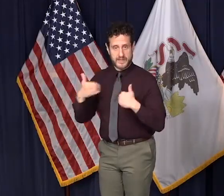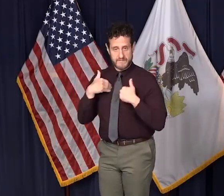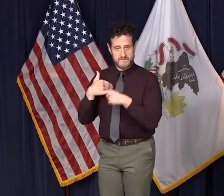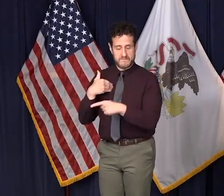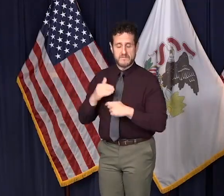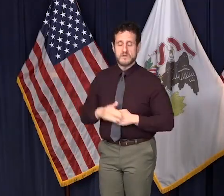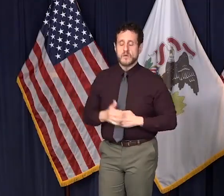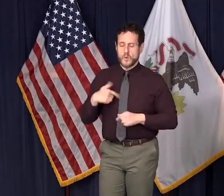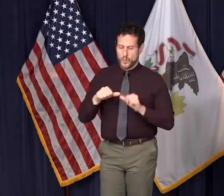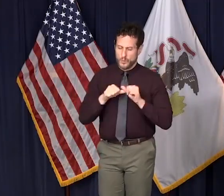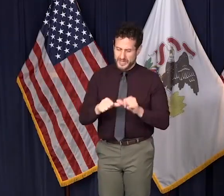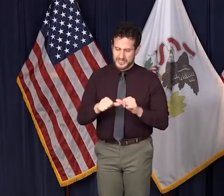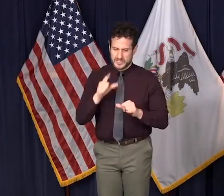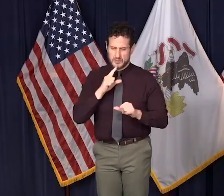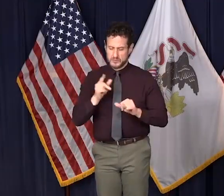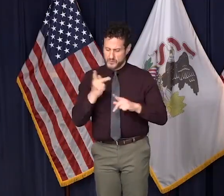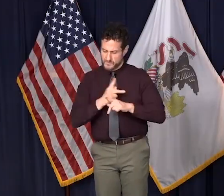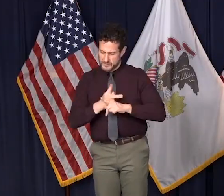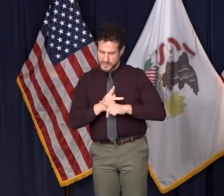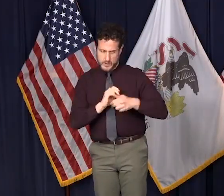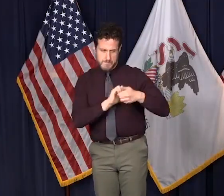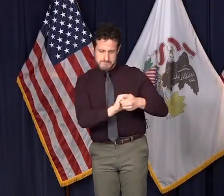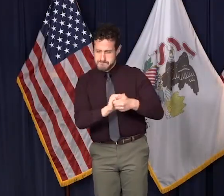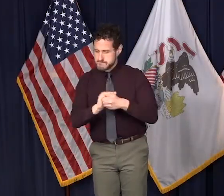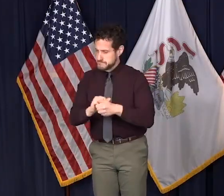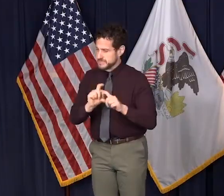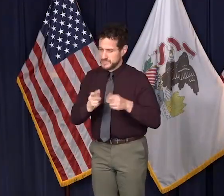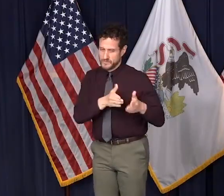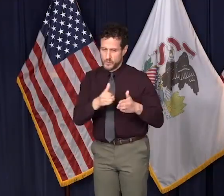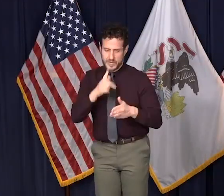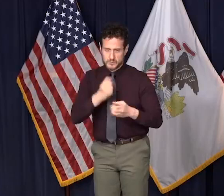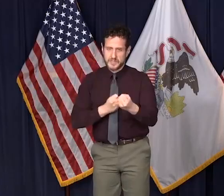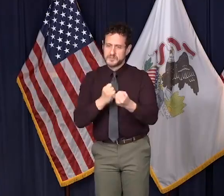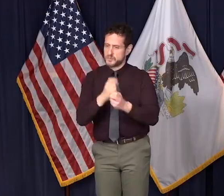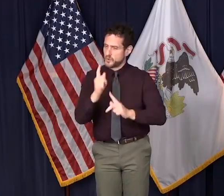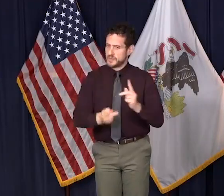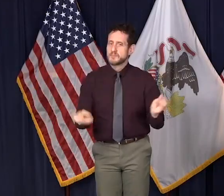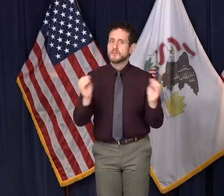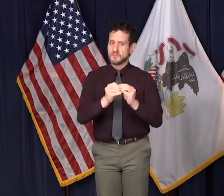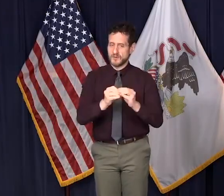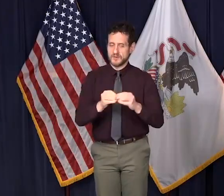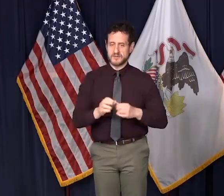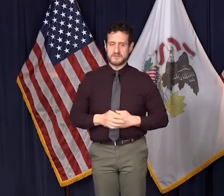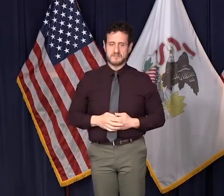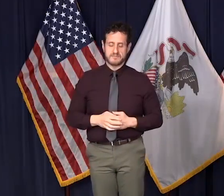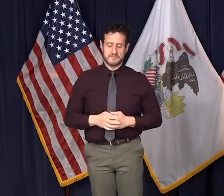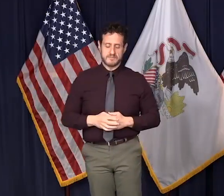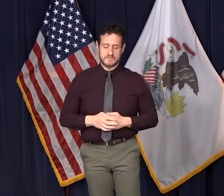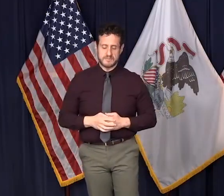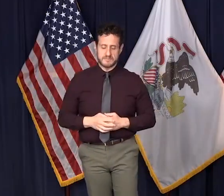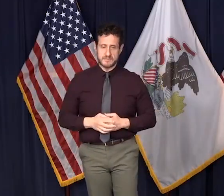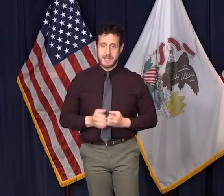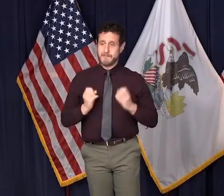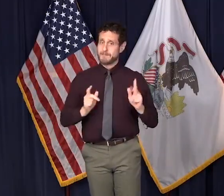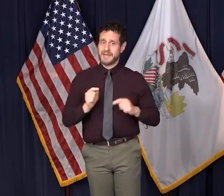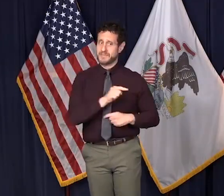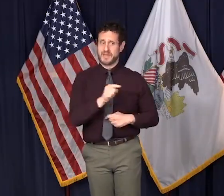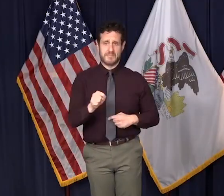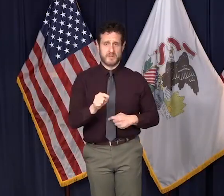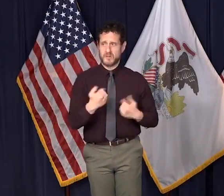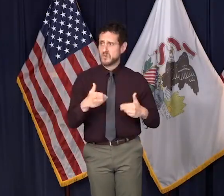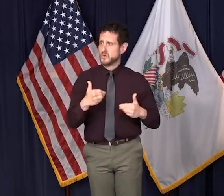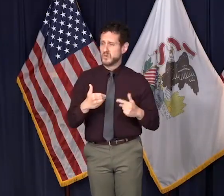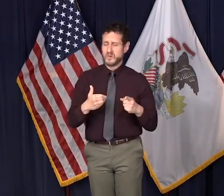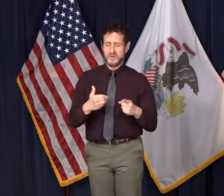to explore partnerships and ways that we can provide additional support. For many people, their ability to weather this